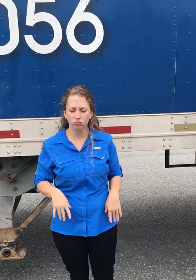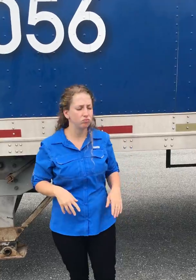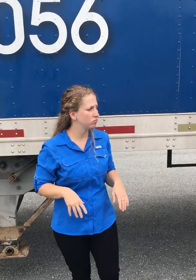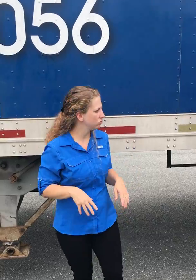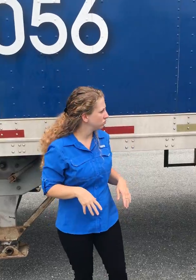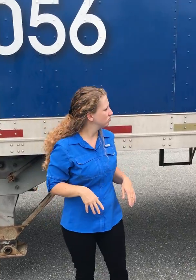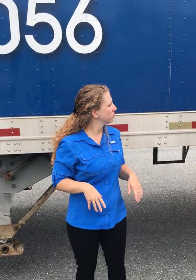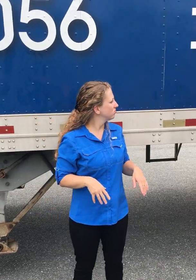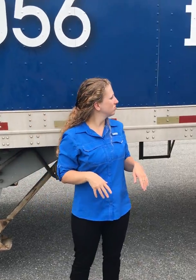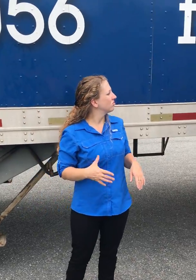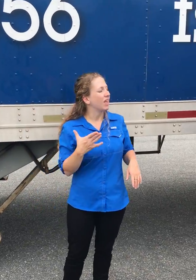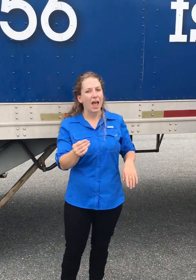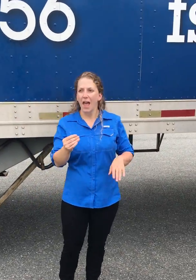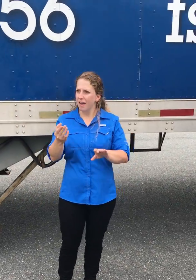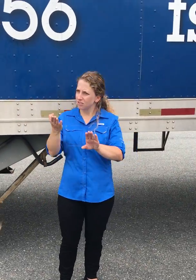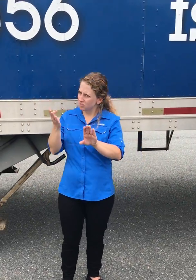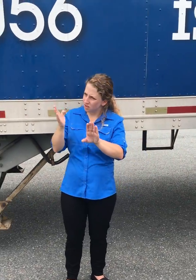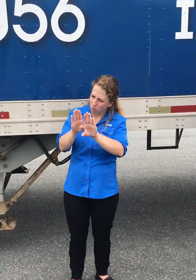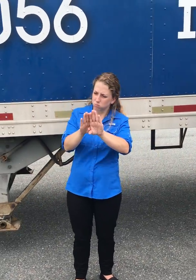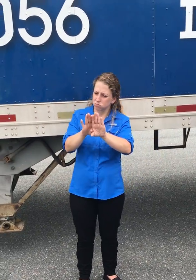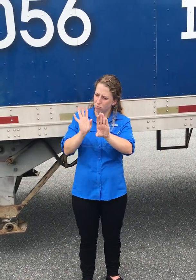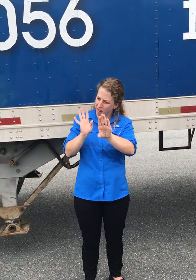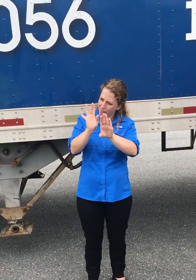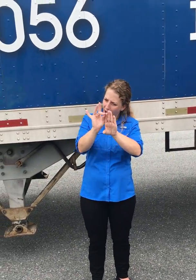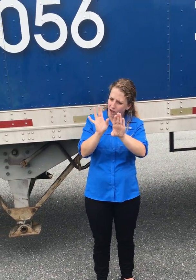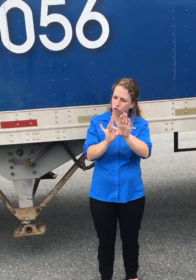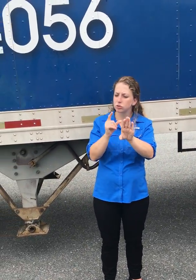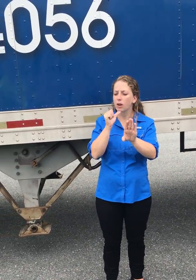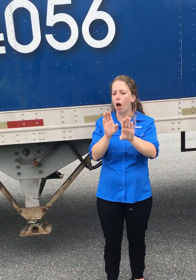And it will securely latch. It's not going to flap back and forth going down the road.